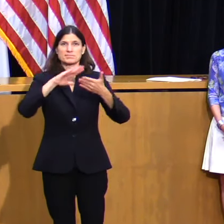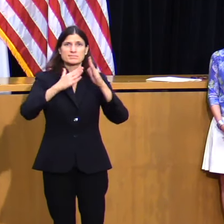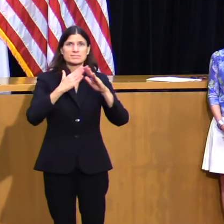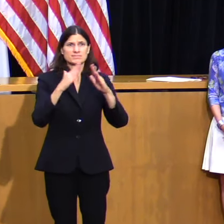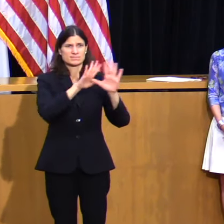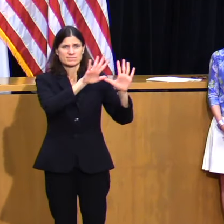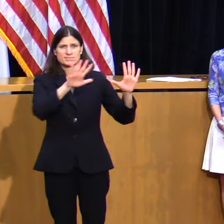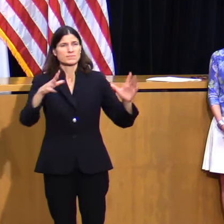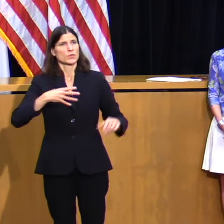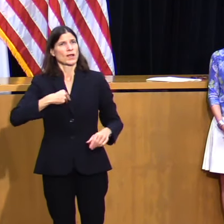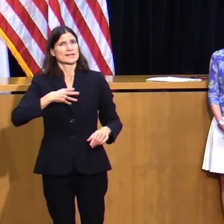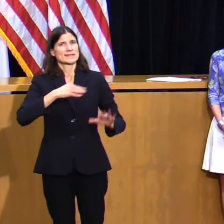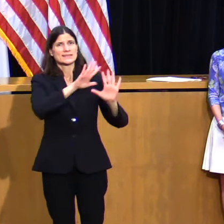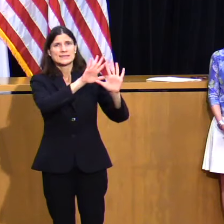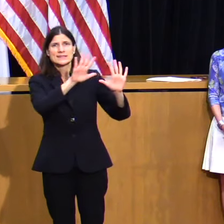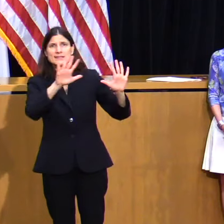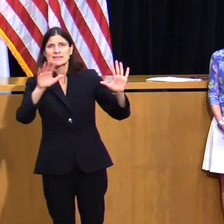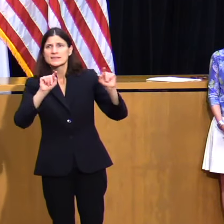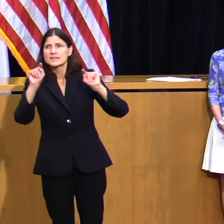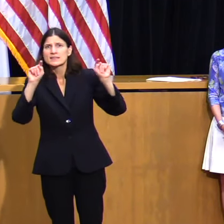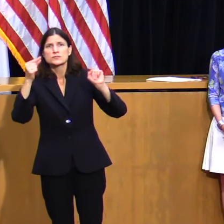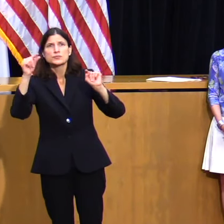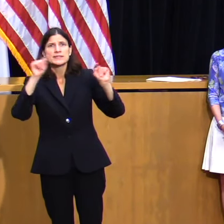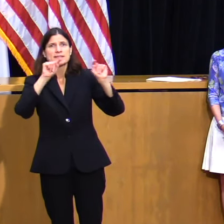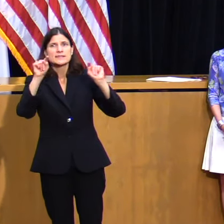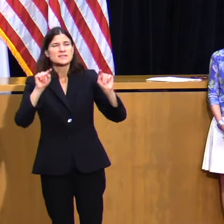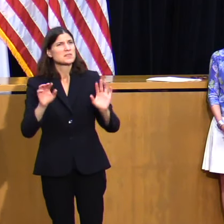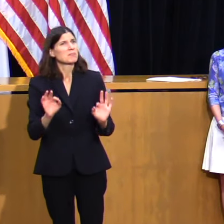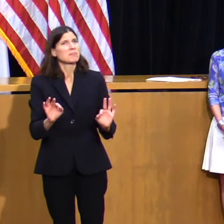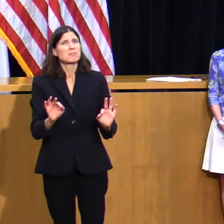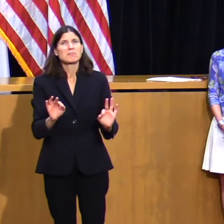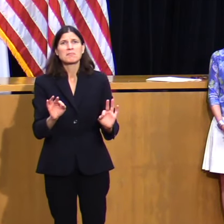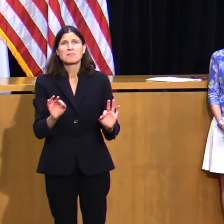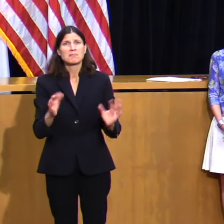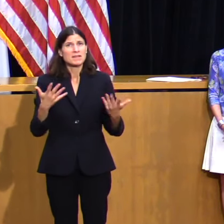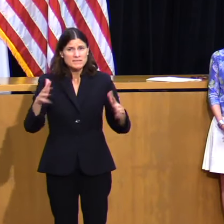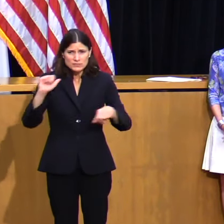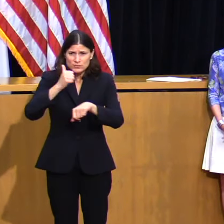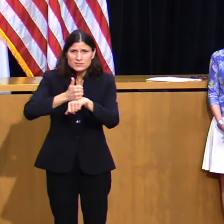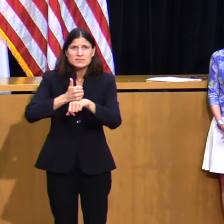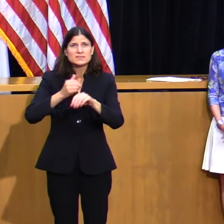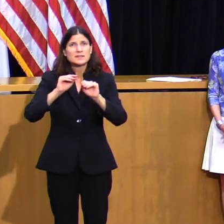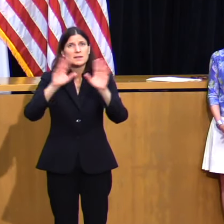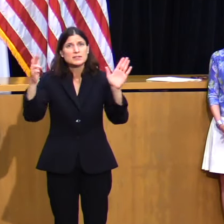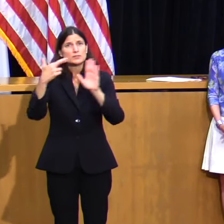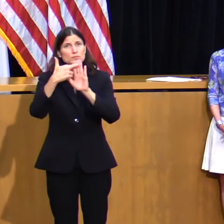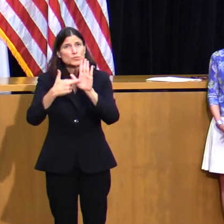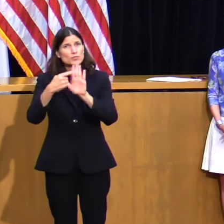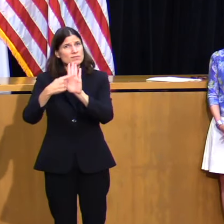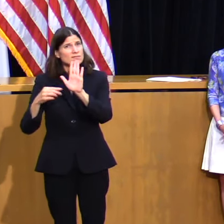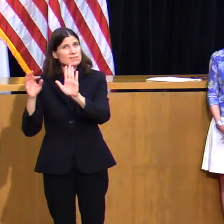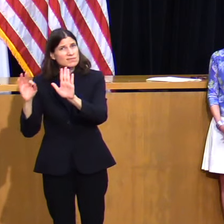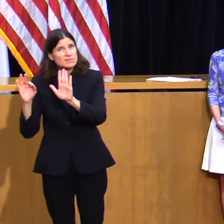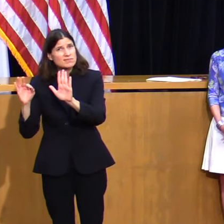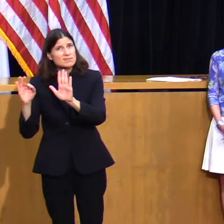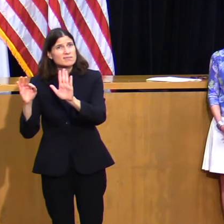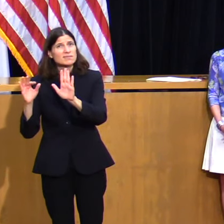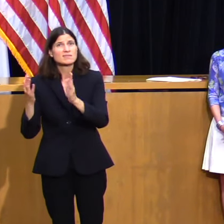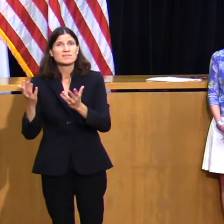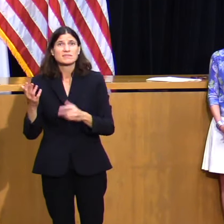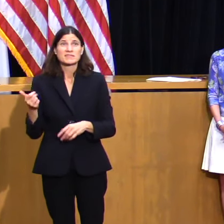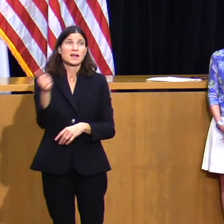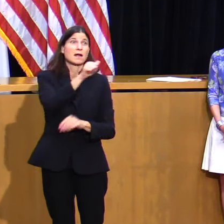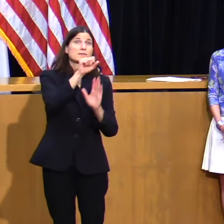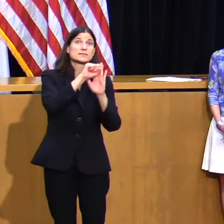and in-person learning are pretty well developed and have actually been in place in other countries, in many cases for a significant period of time with